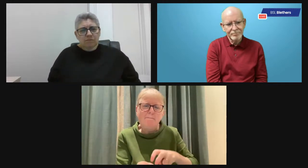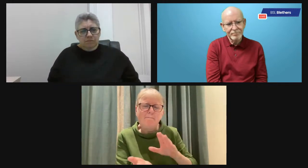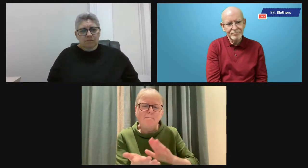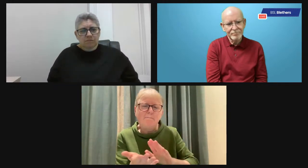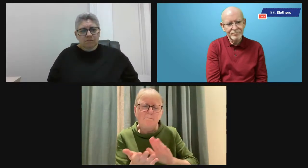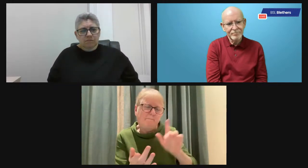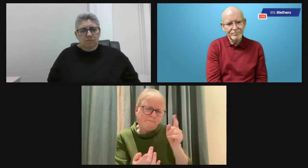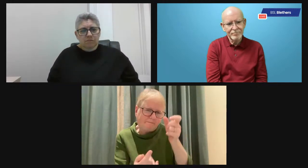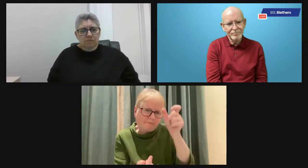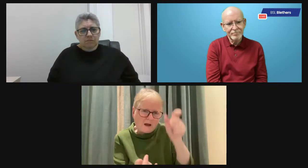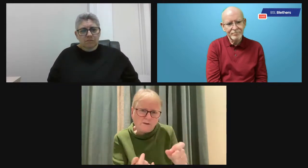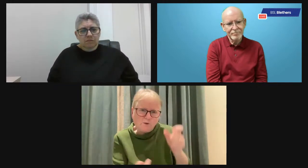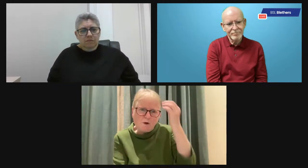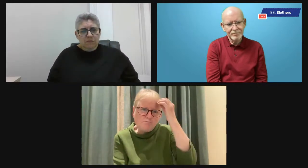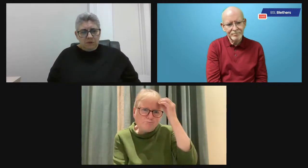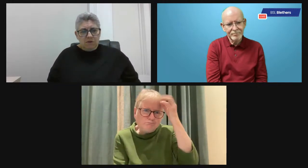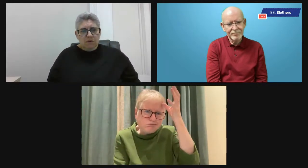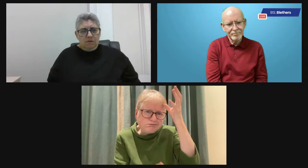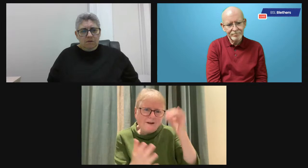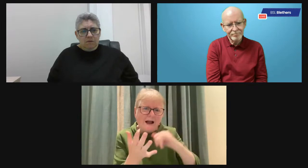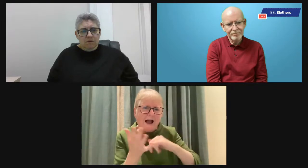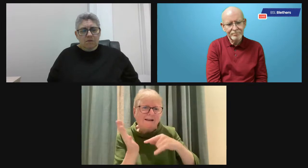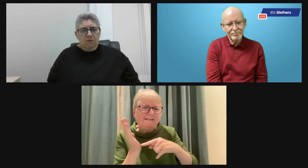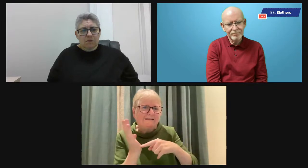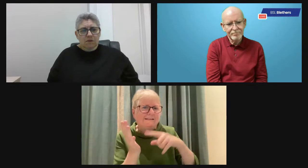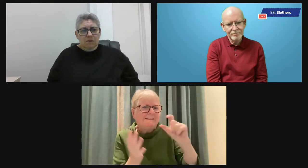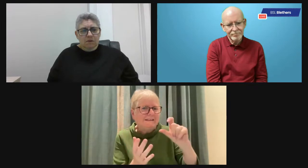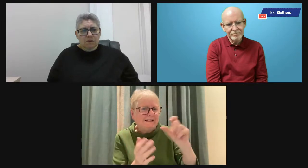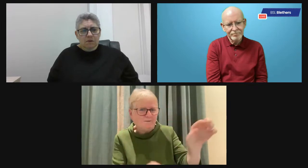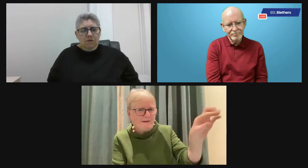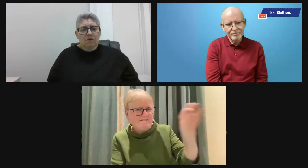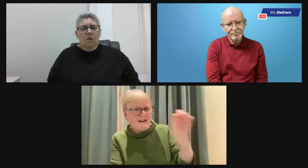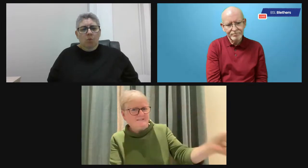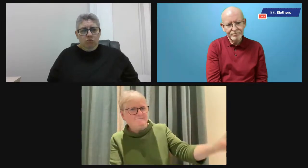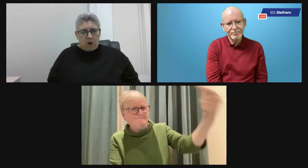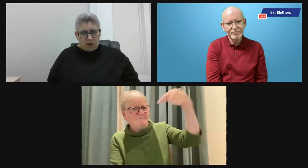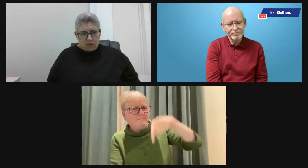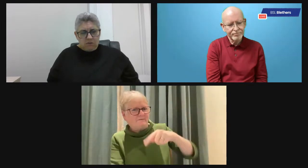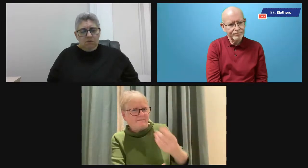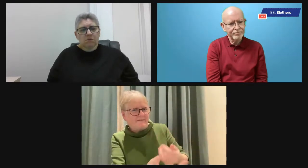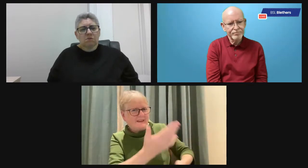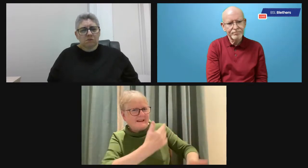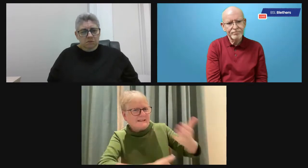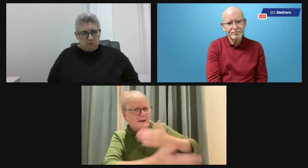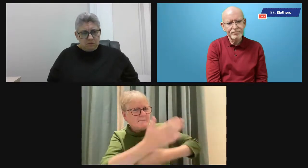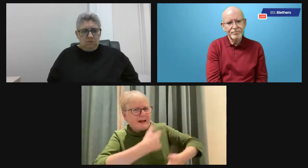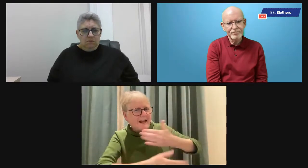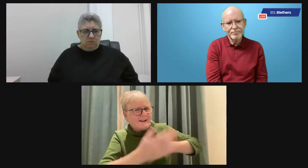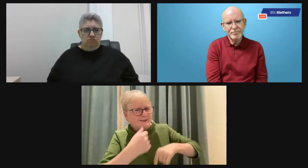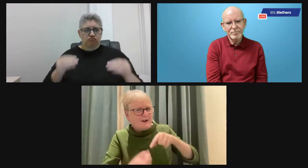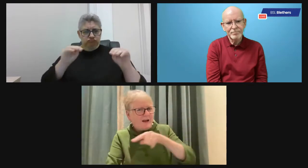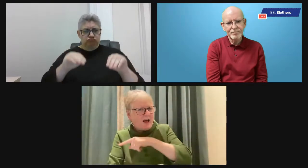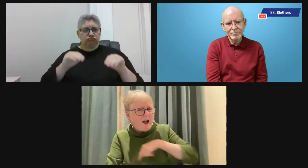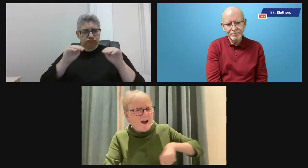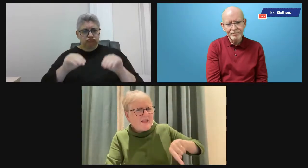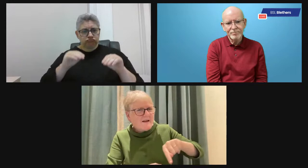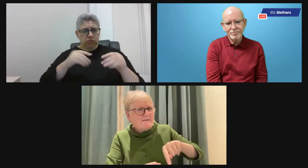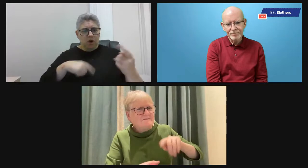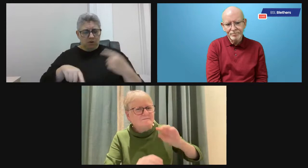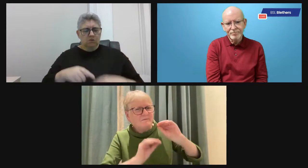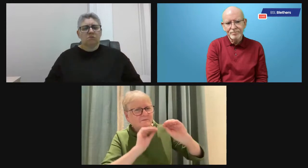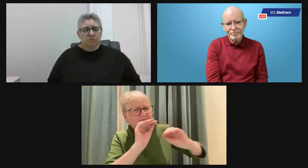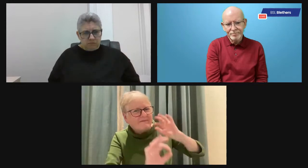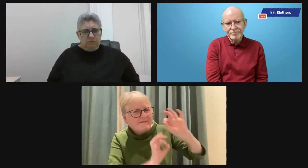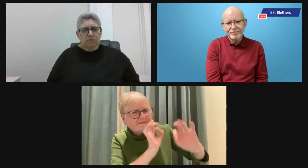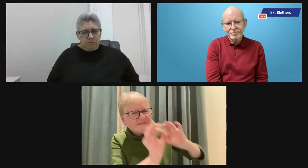invite our guests. So perhaps we might invite someone who's very experienced with STTC, who might